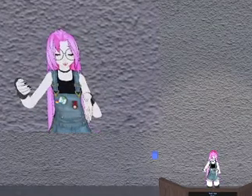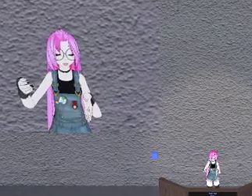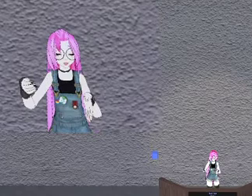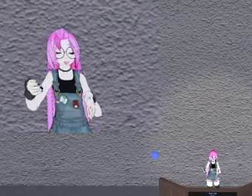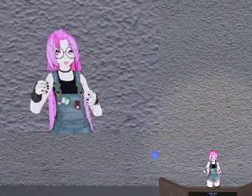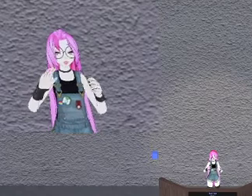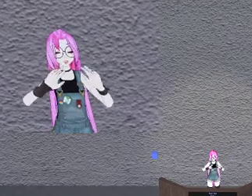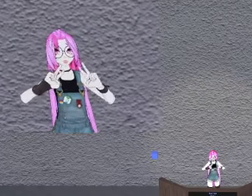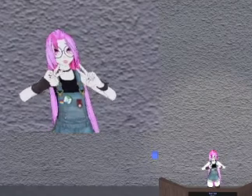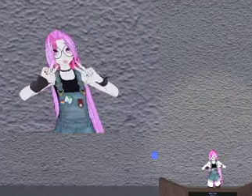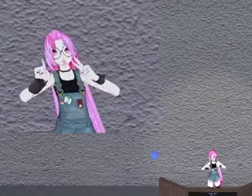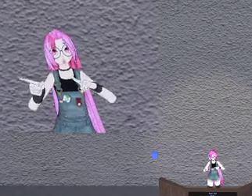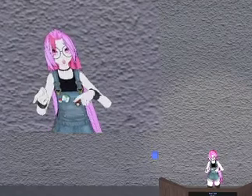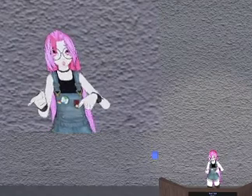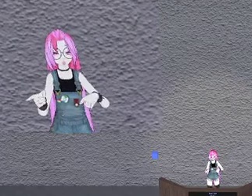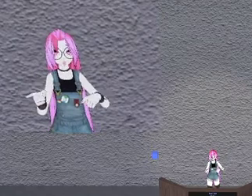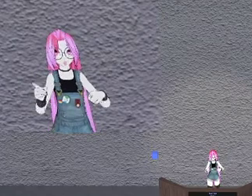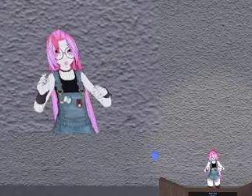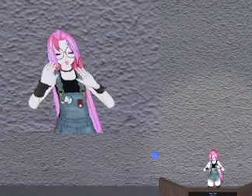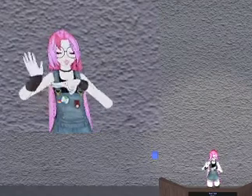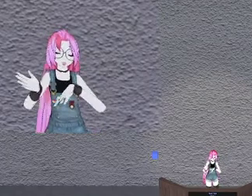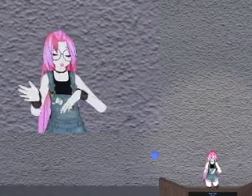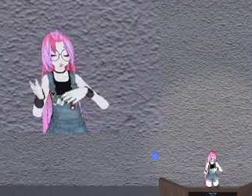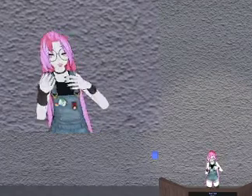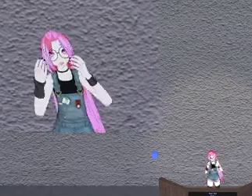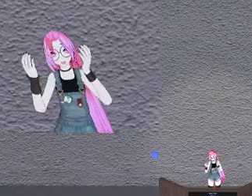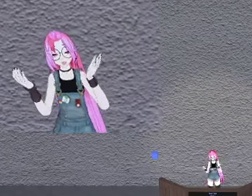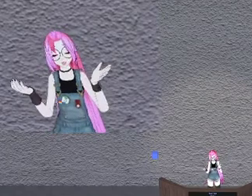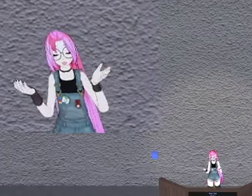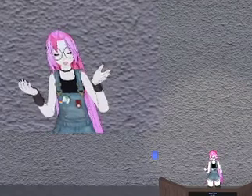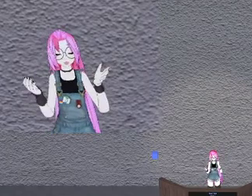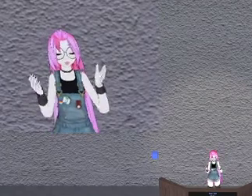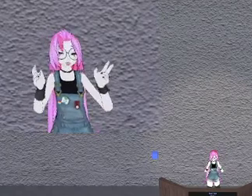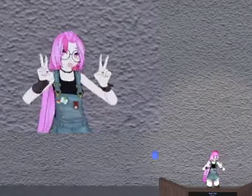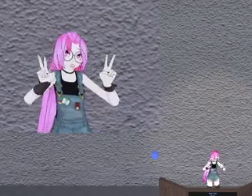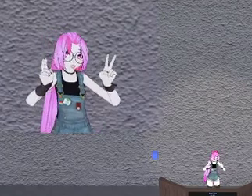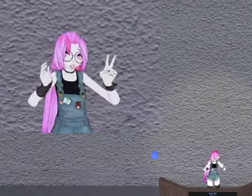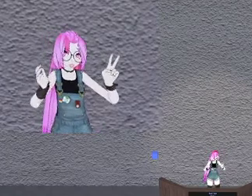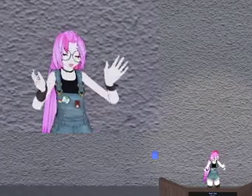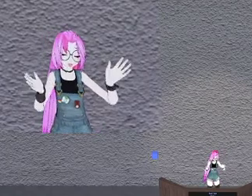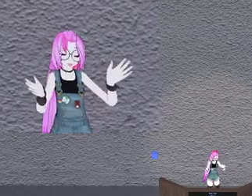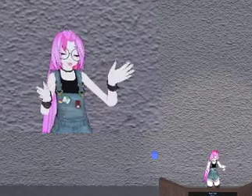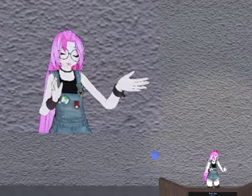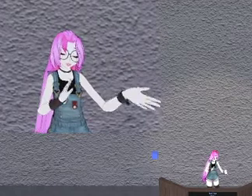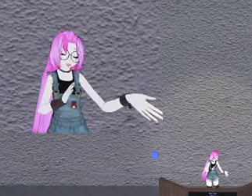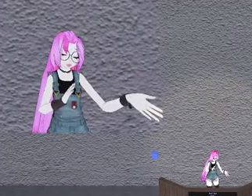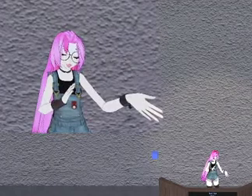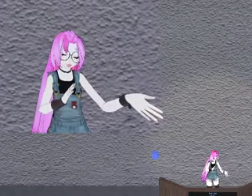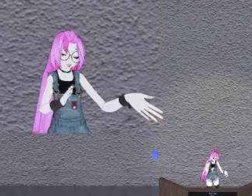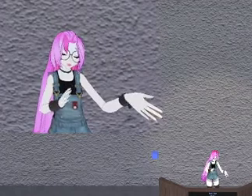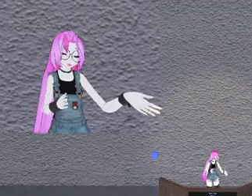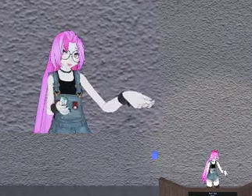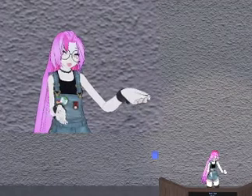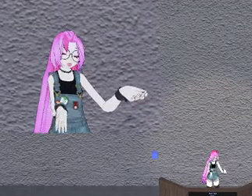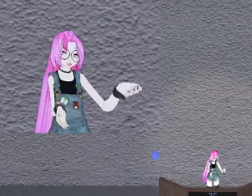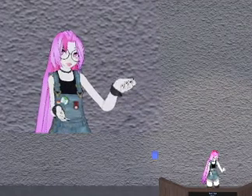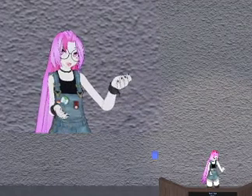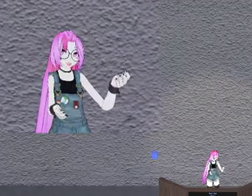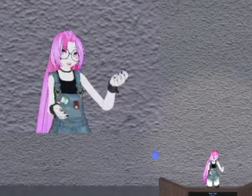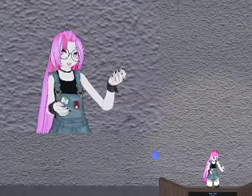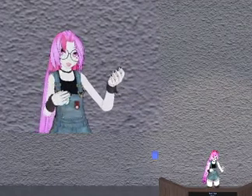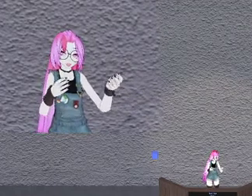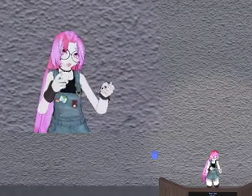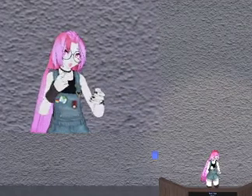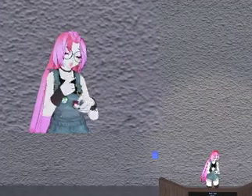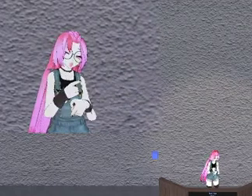and going somewhere, you're leaving, you're going, you're leaving, you're exiting VR. So that's fine. I